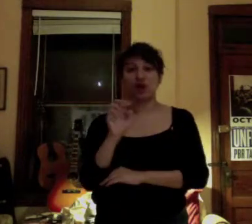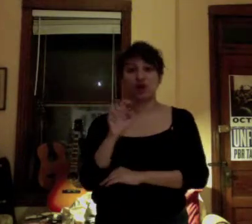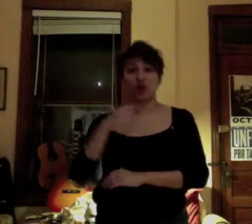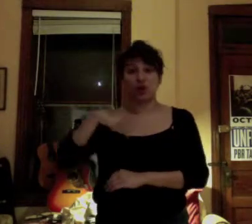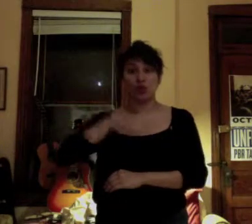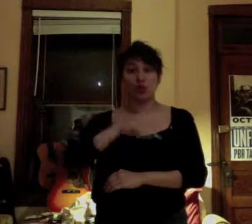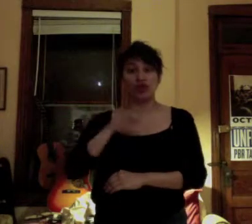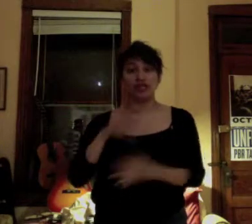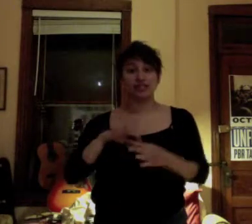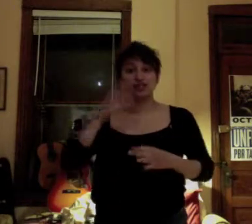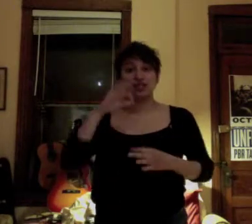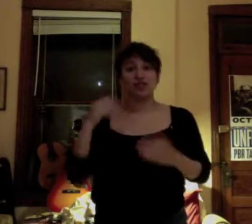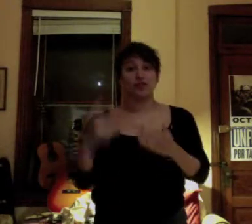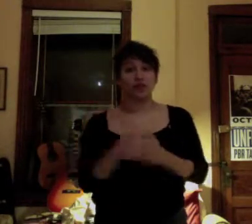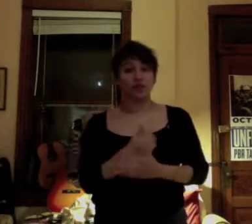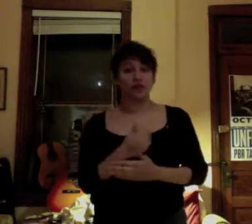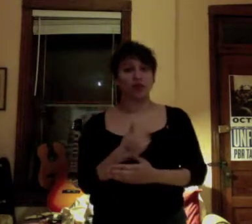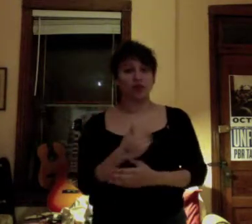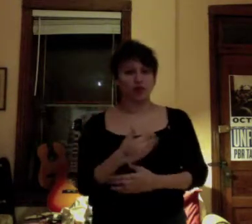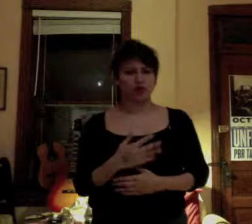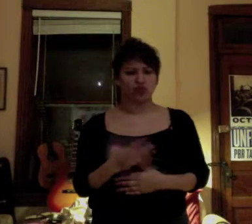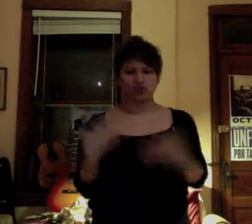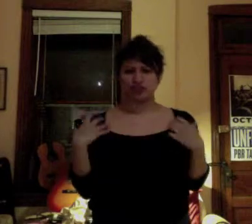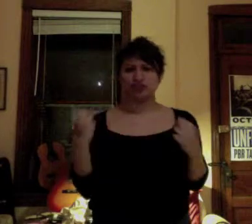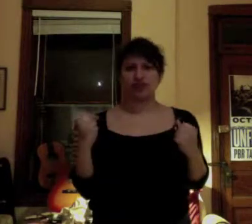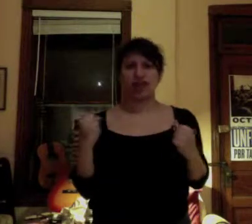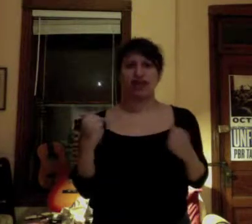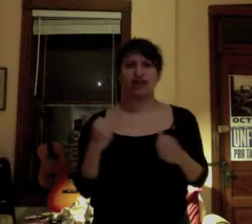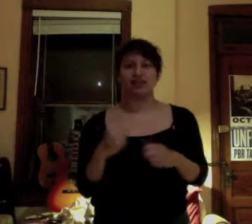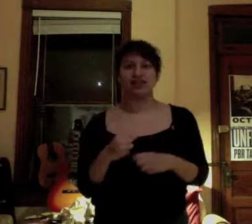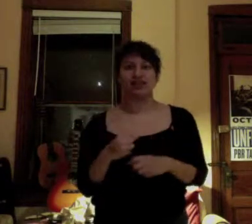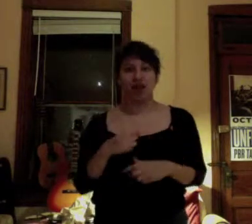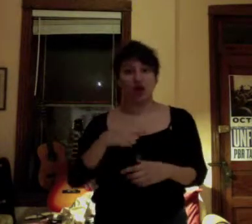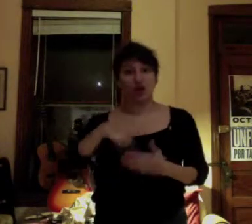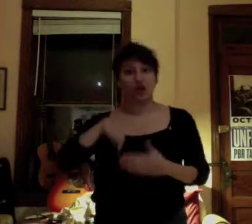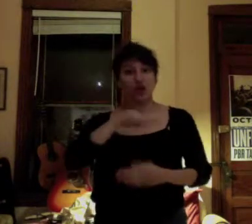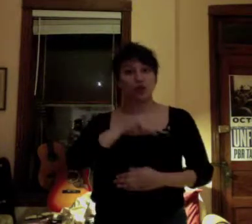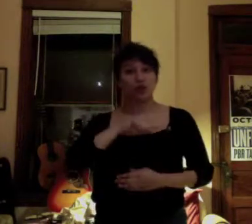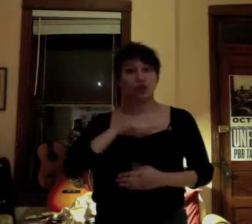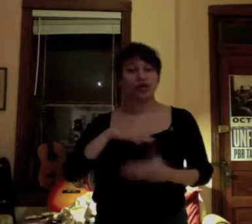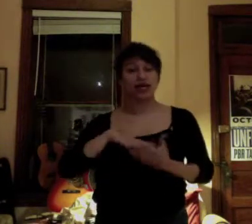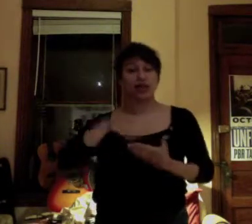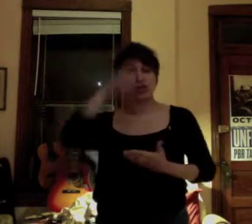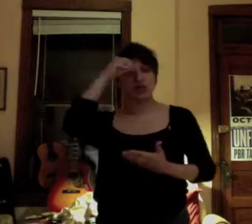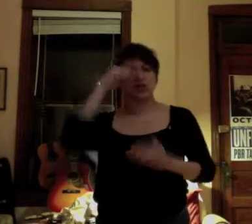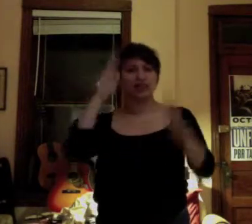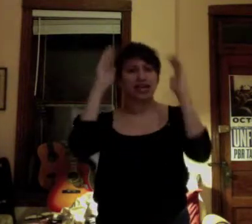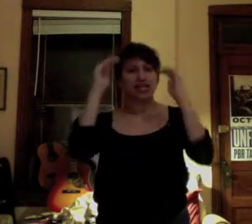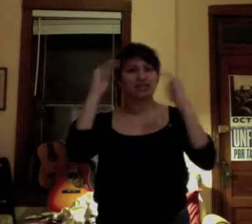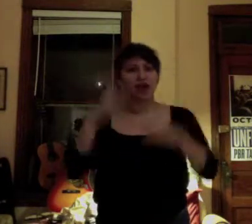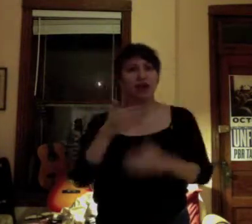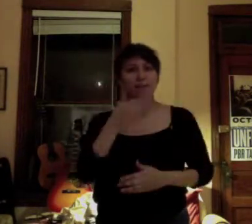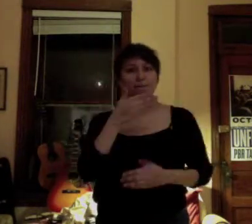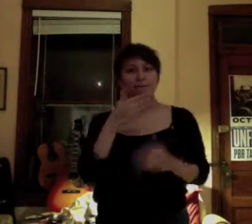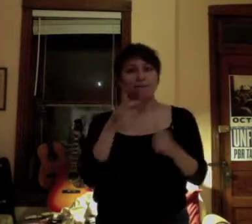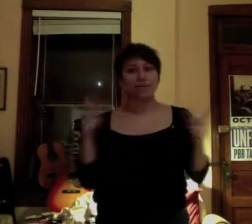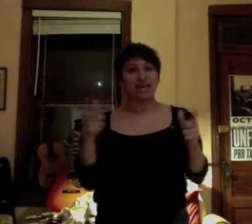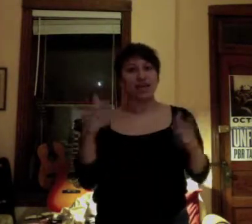and abilities. We learn to expect bigger and better things from ourselves. Expectation